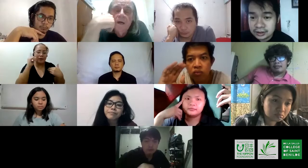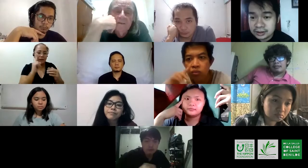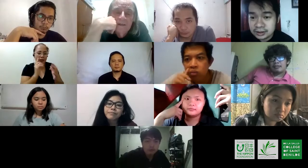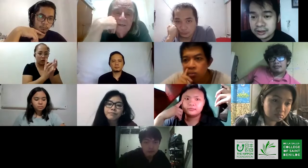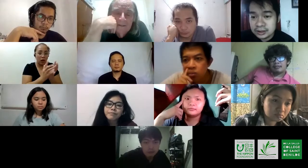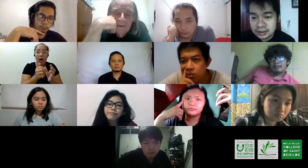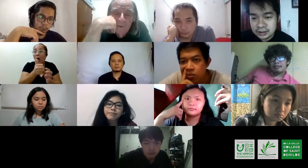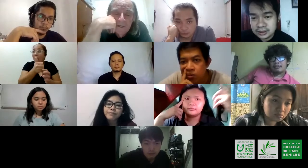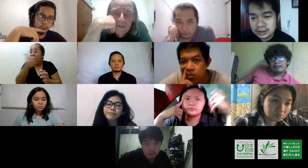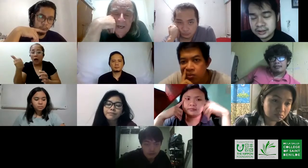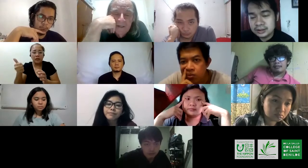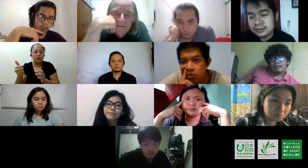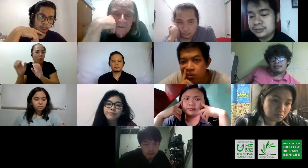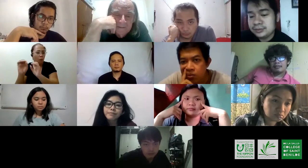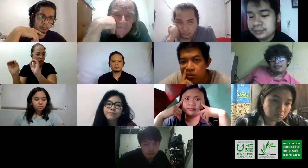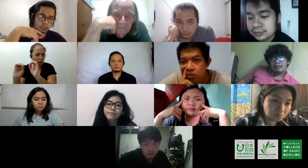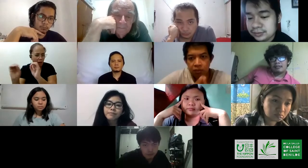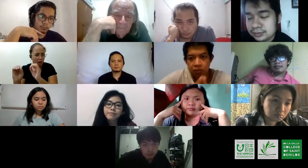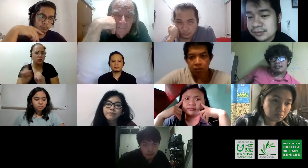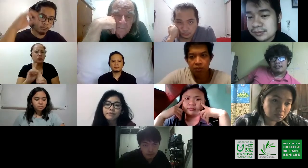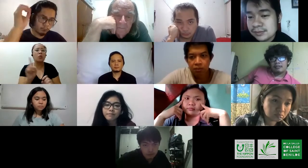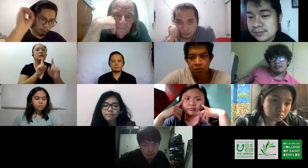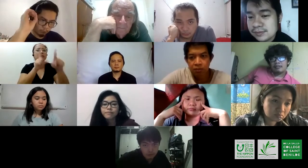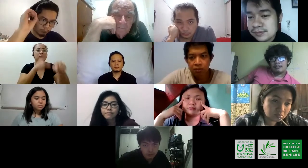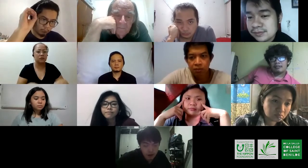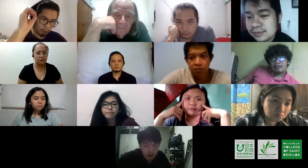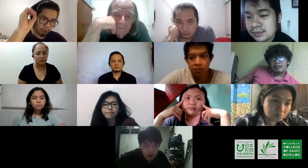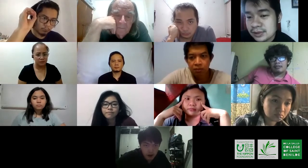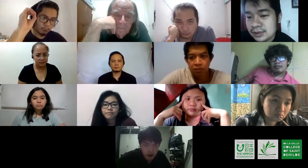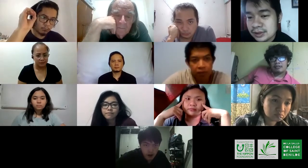do not. So what's the answer?